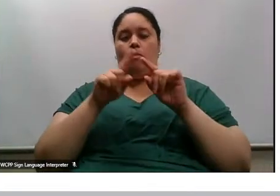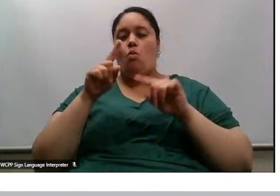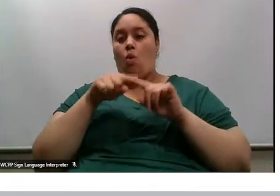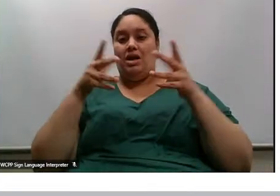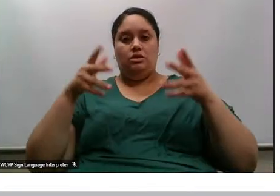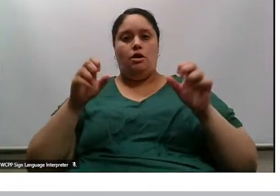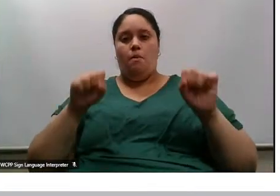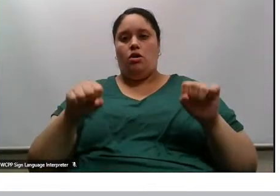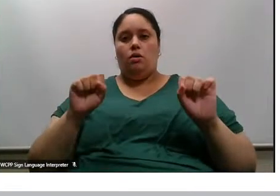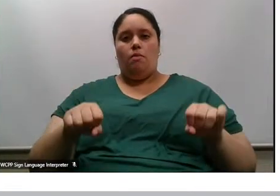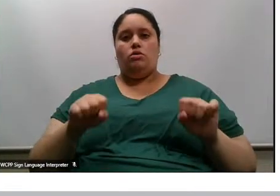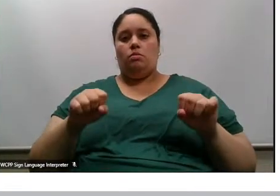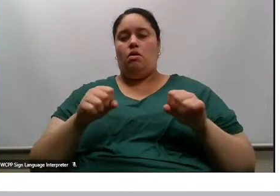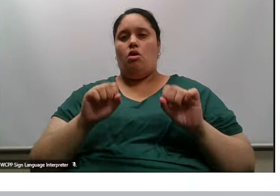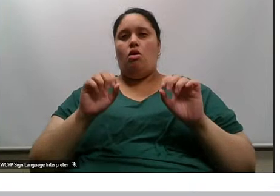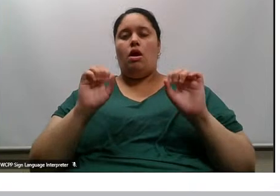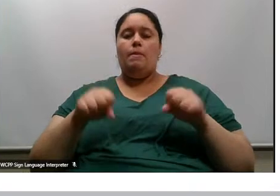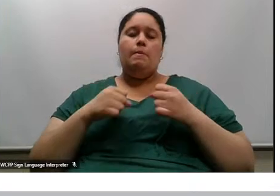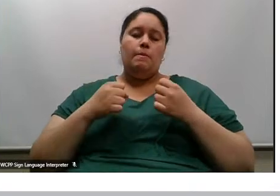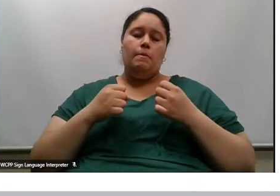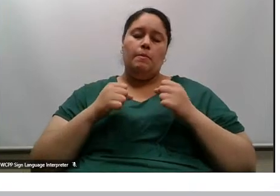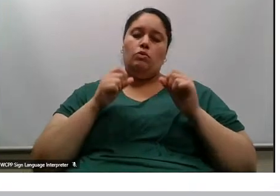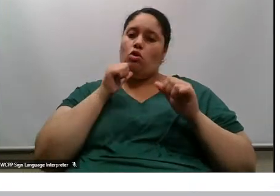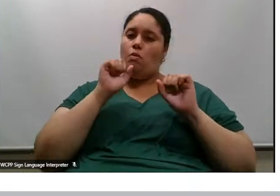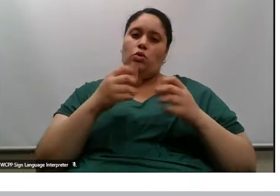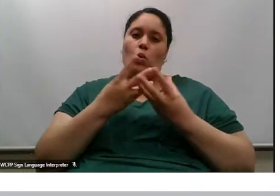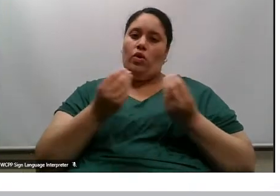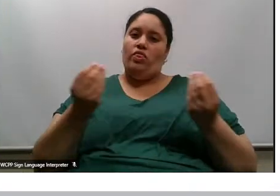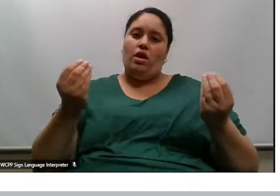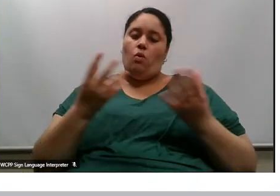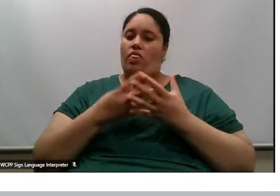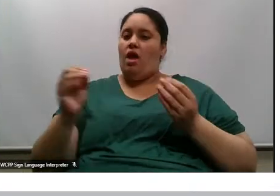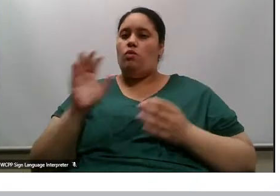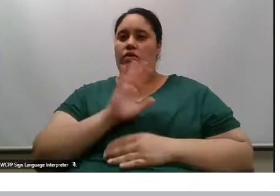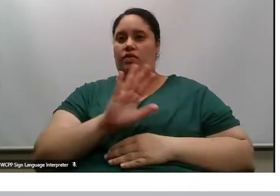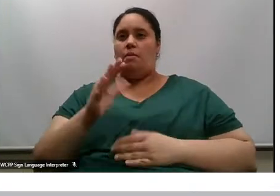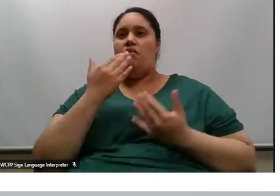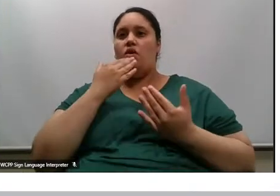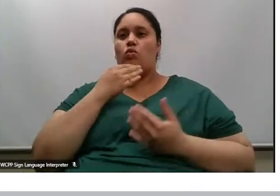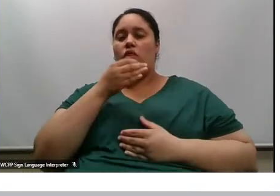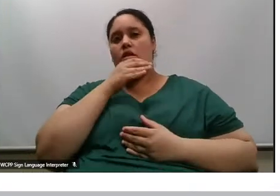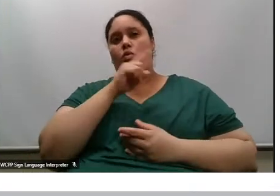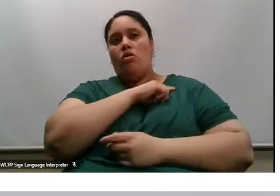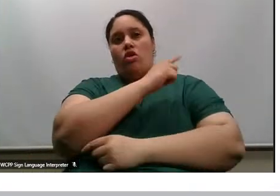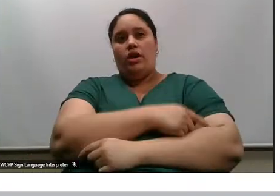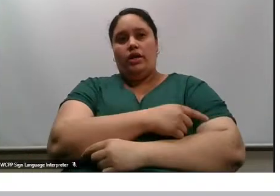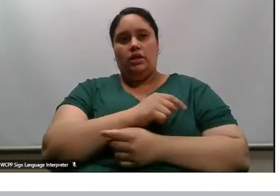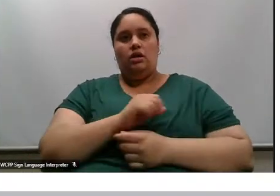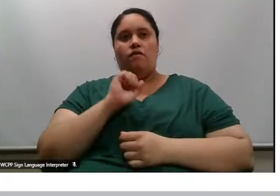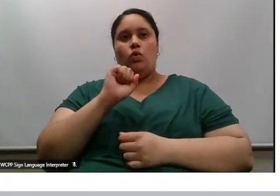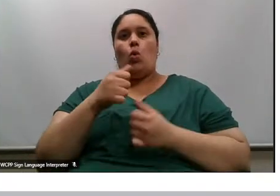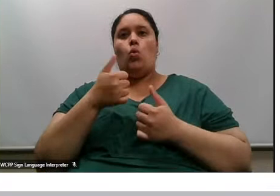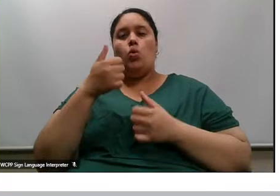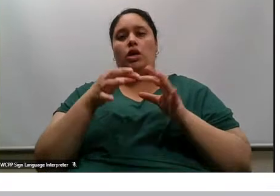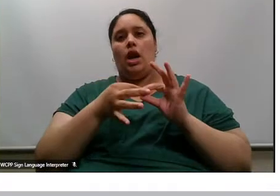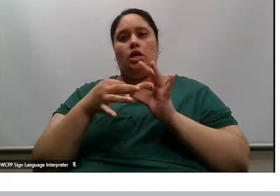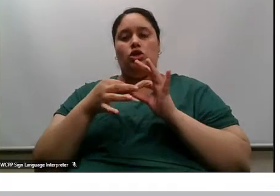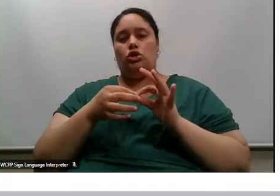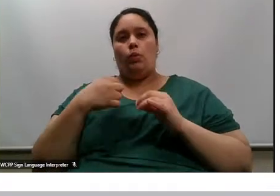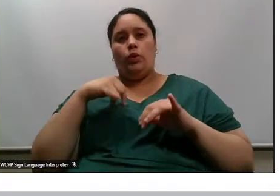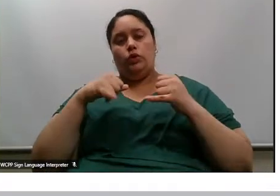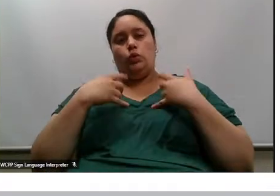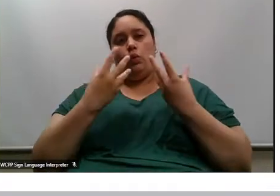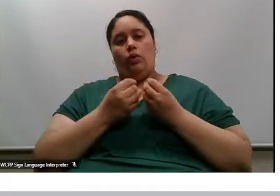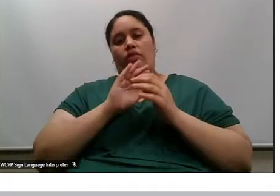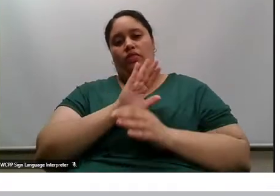possible without all of them. And then thank you to the Liquor Authority, the good relationship that we enjoy with them